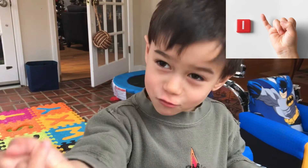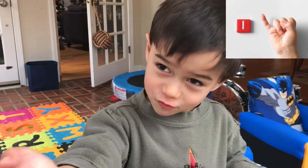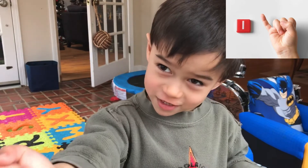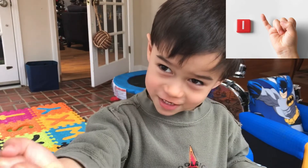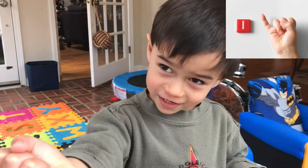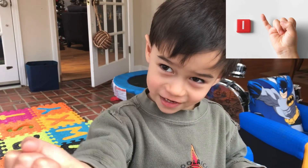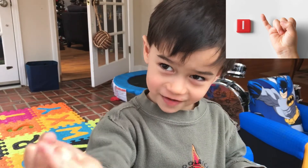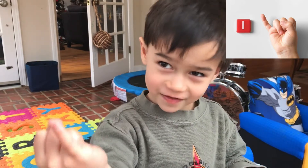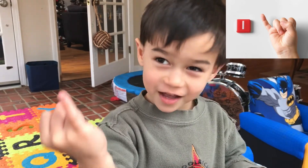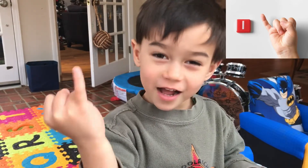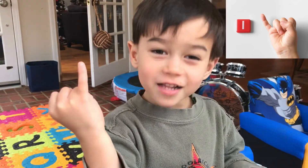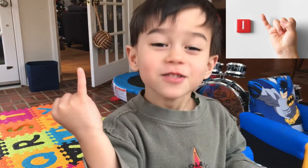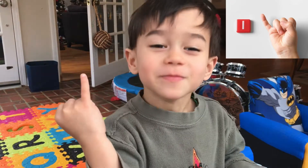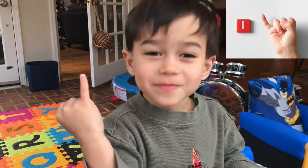cream. Ice